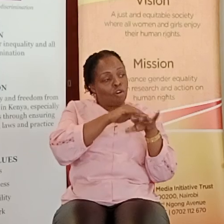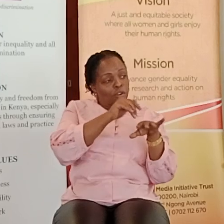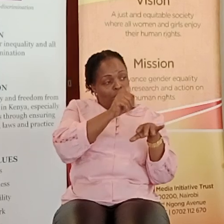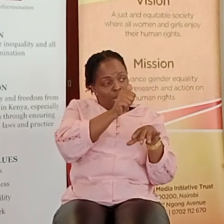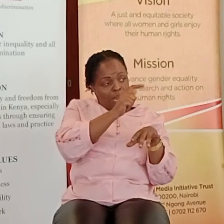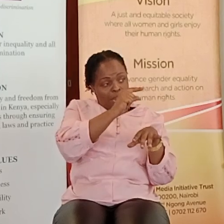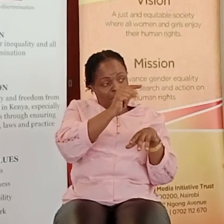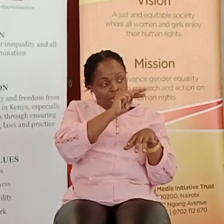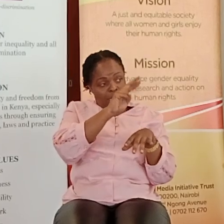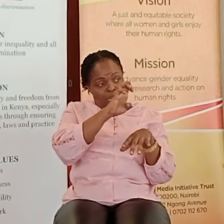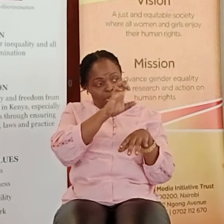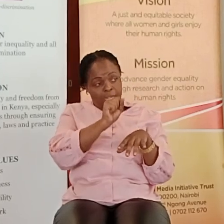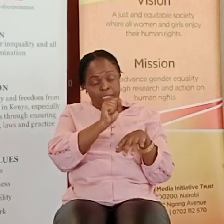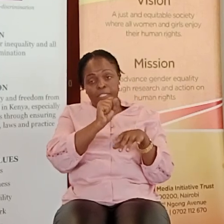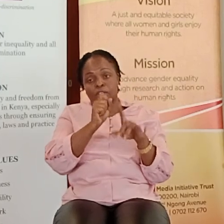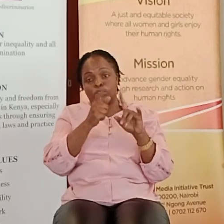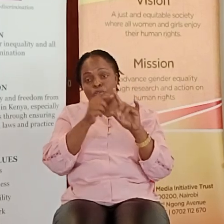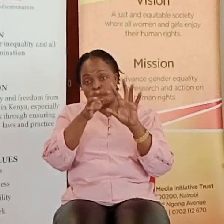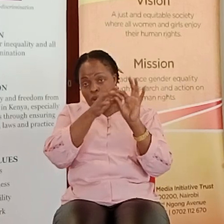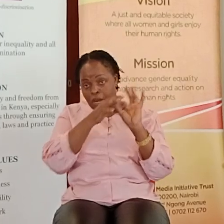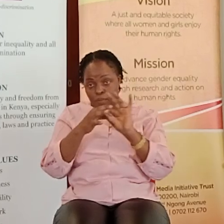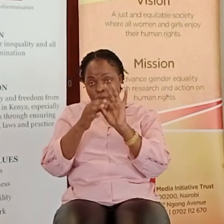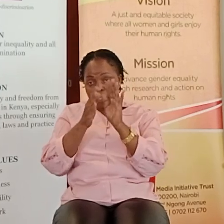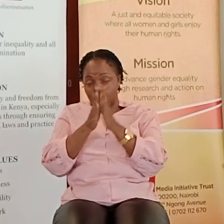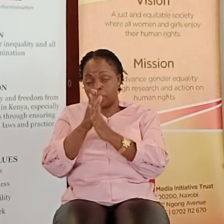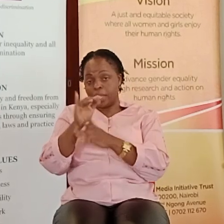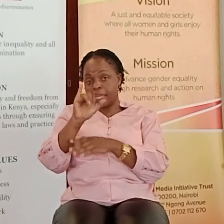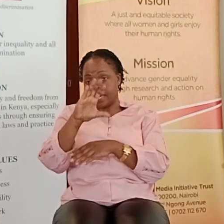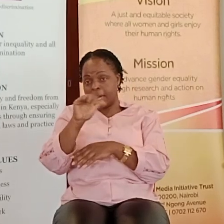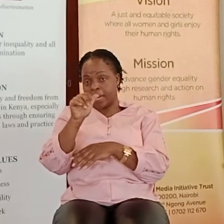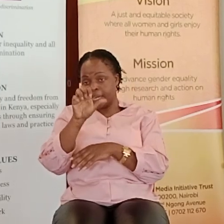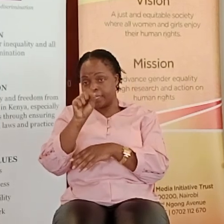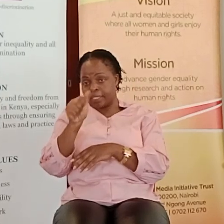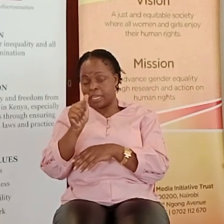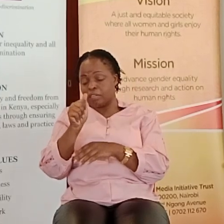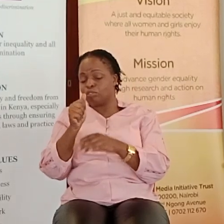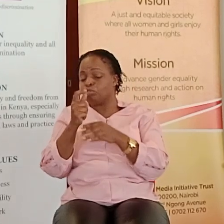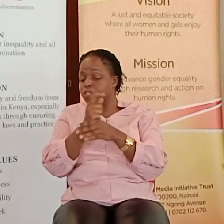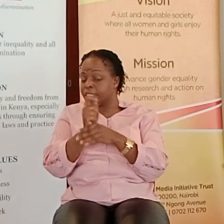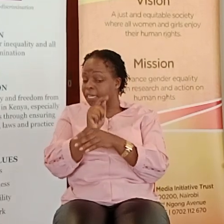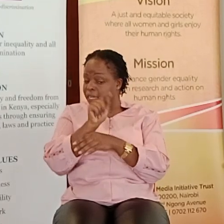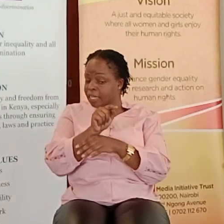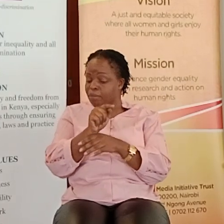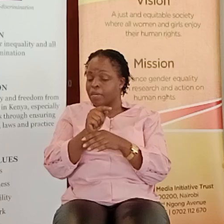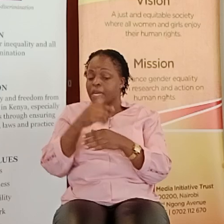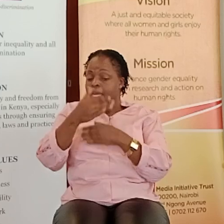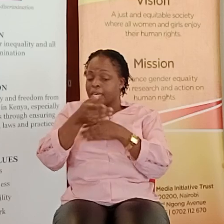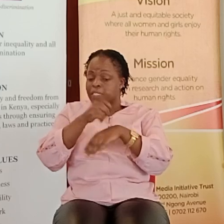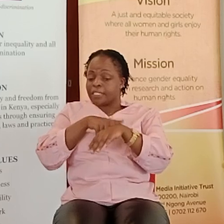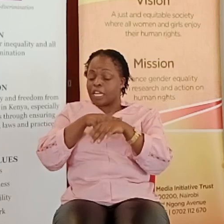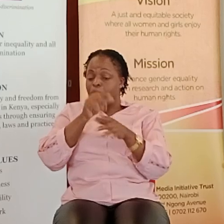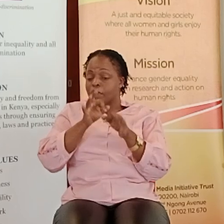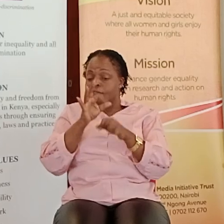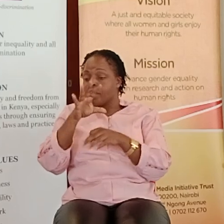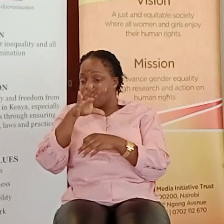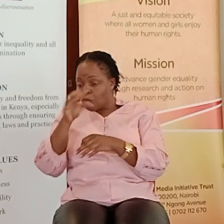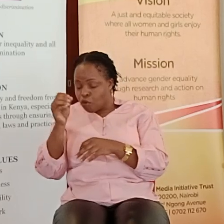the ICASA to train them so that next time when they go knowing exactly what to